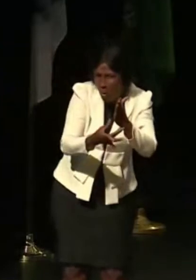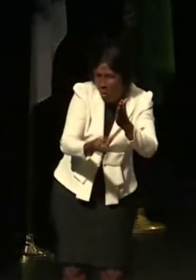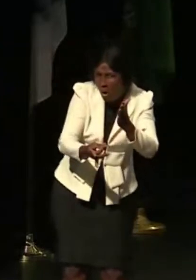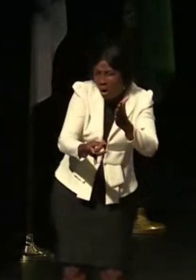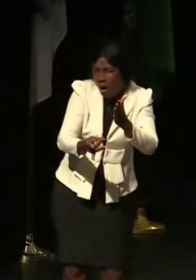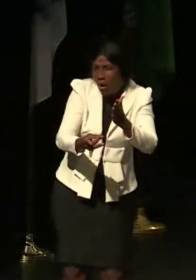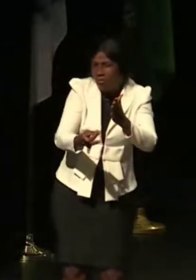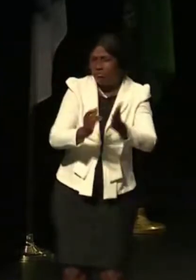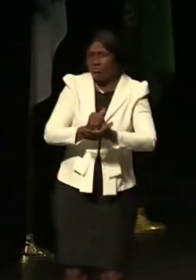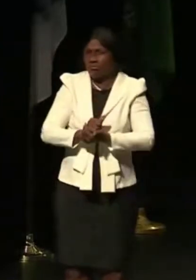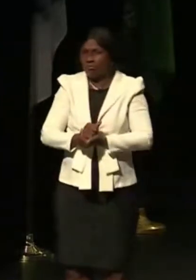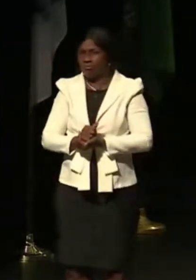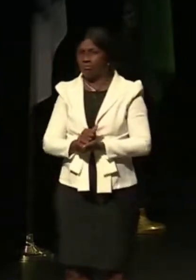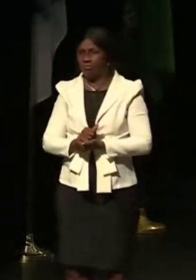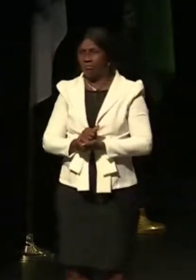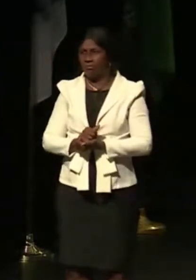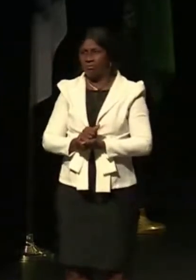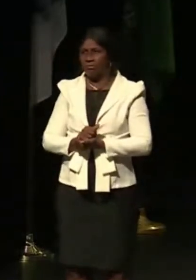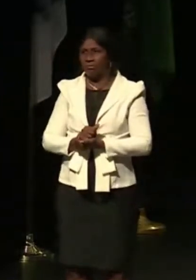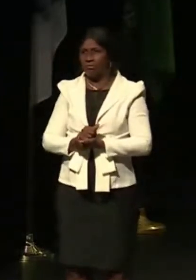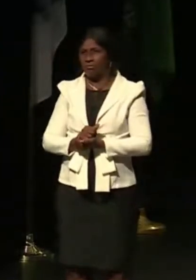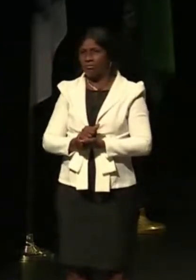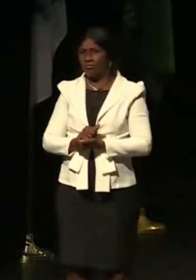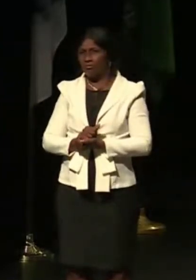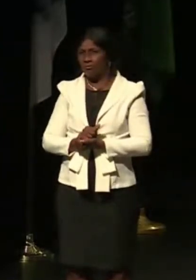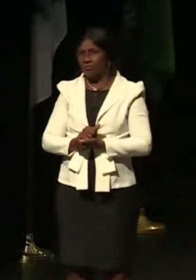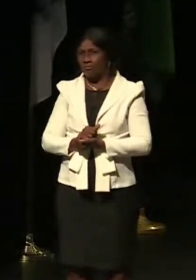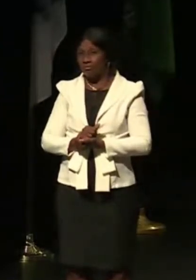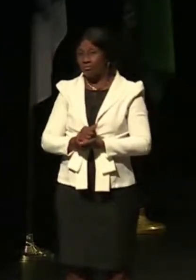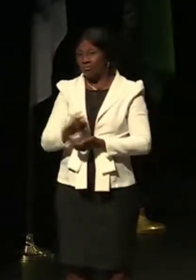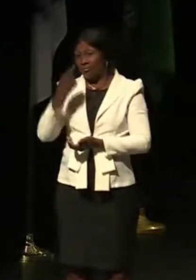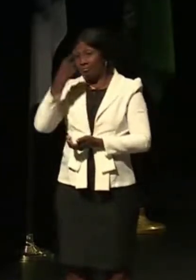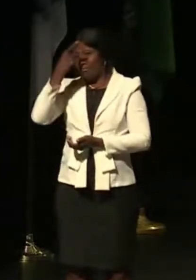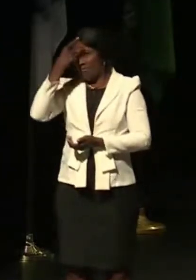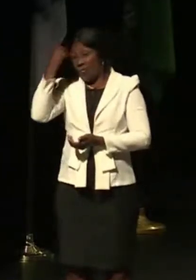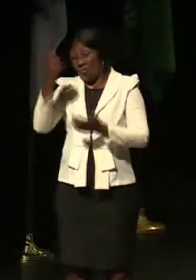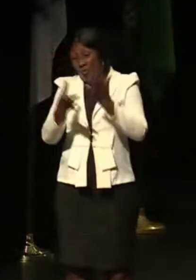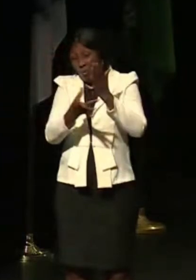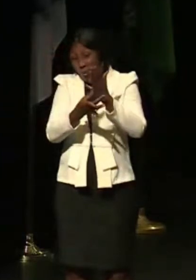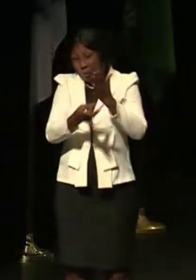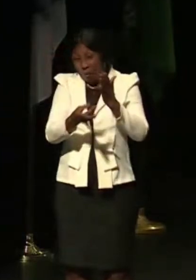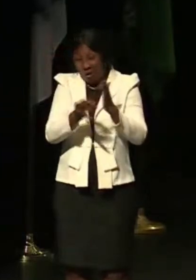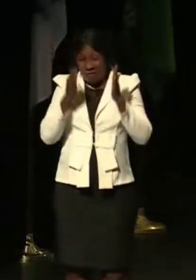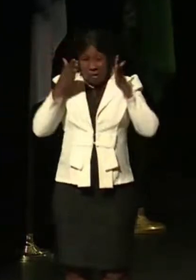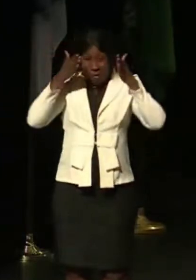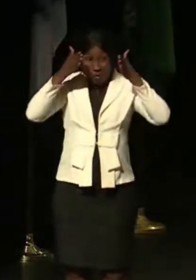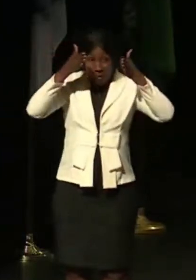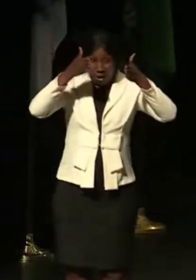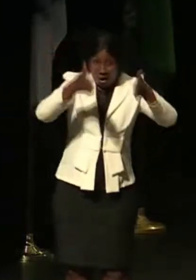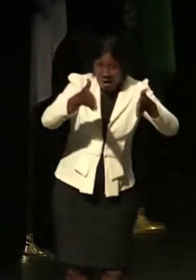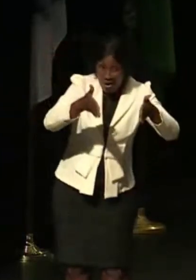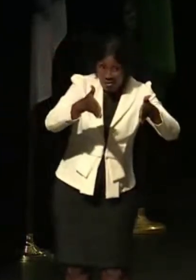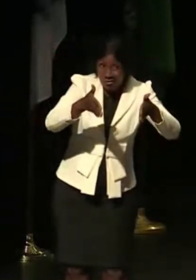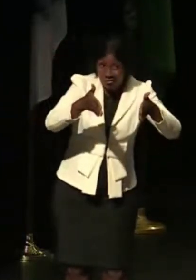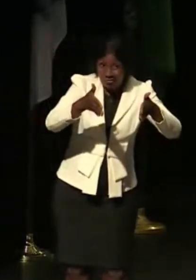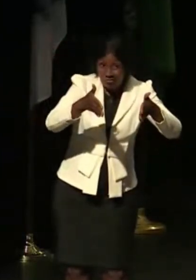again right now. And because of this oil addiction, despite